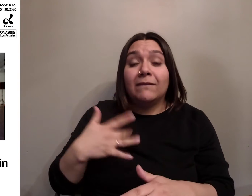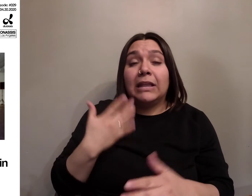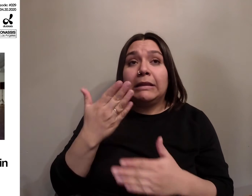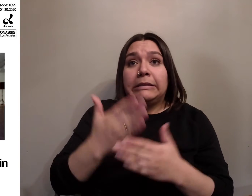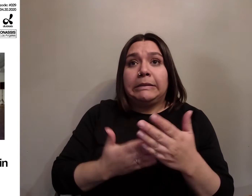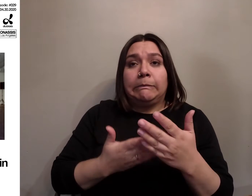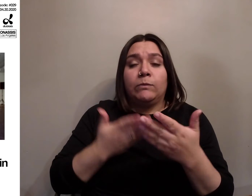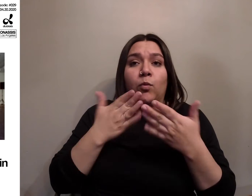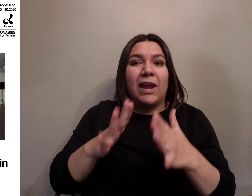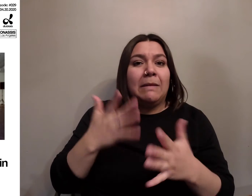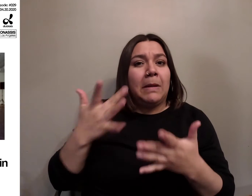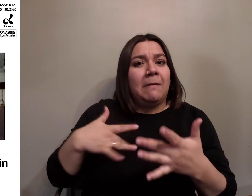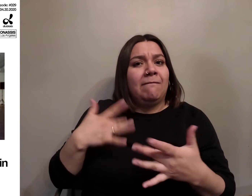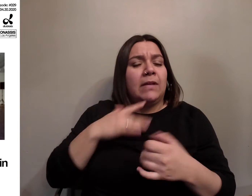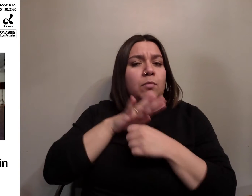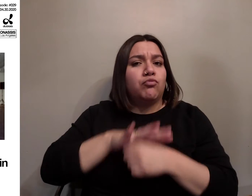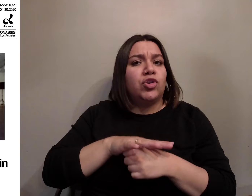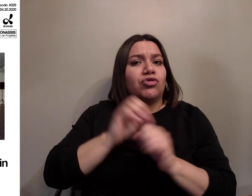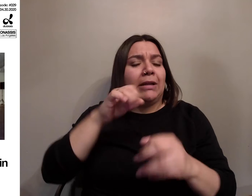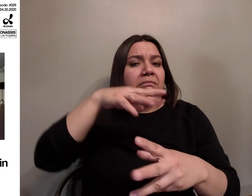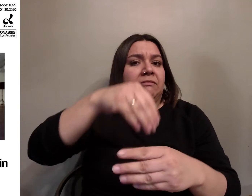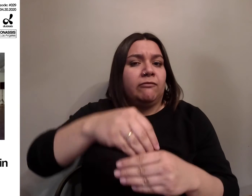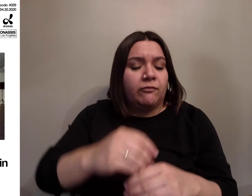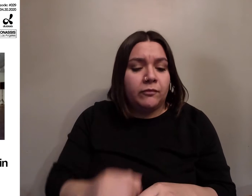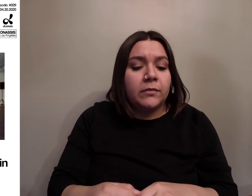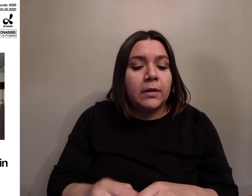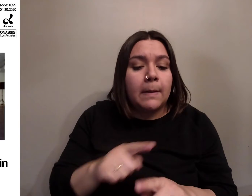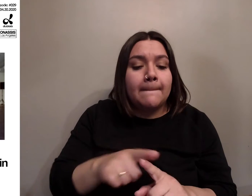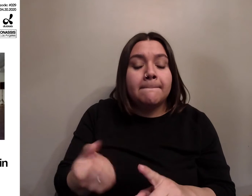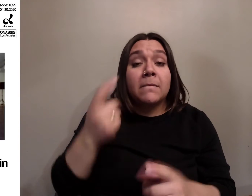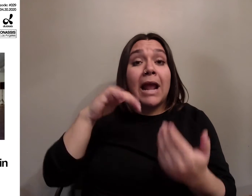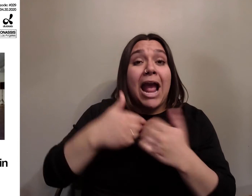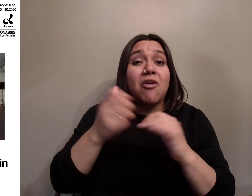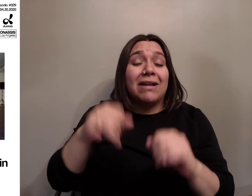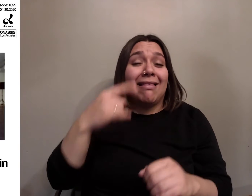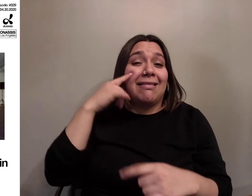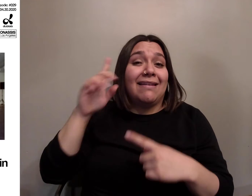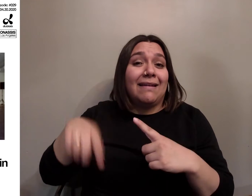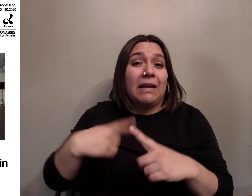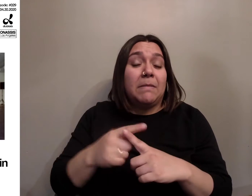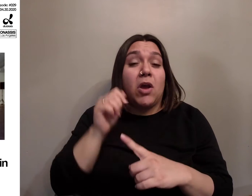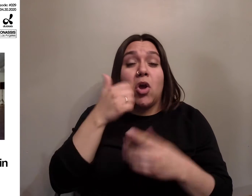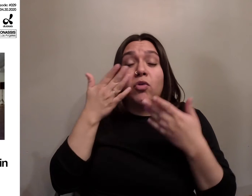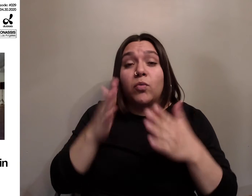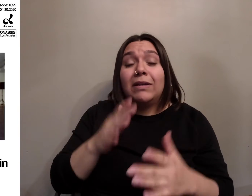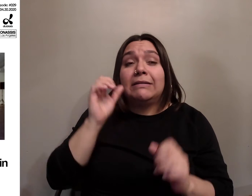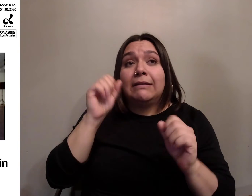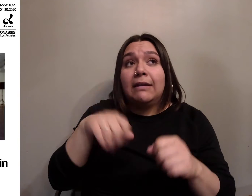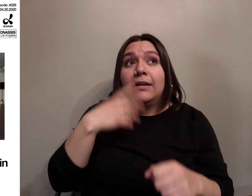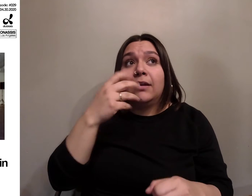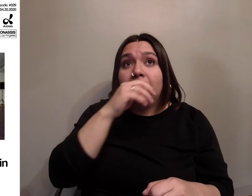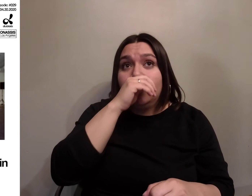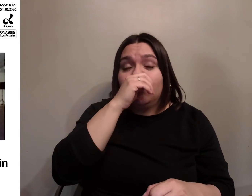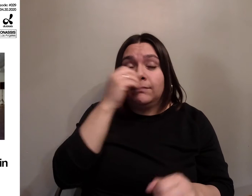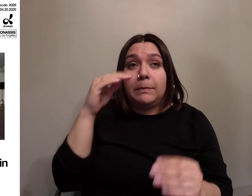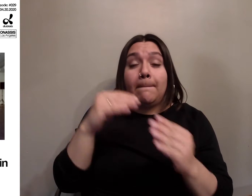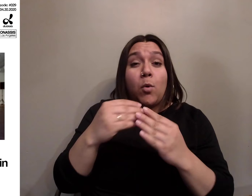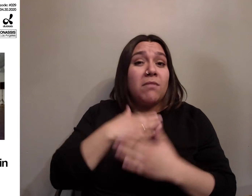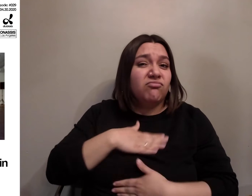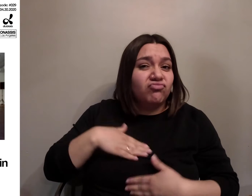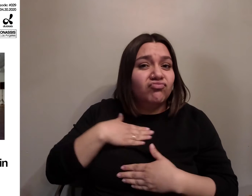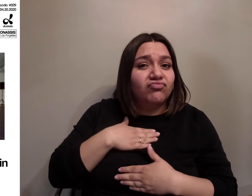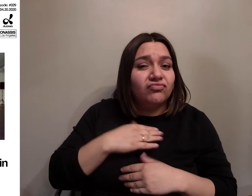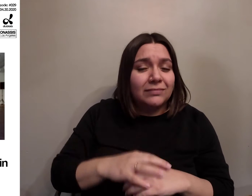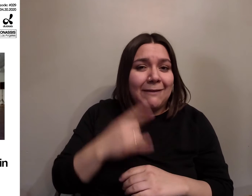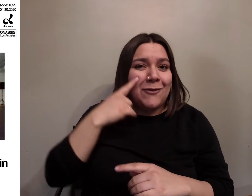approach, for example, the last moments of our lives? How can we plan for our death in a way that informs the